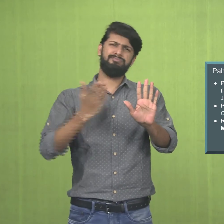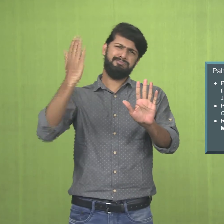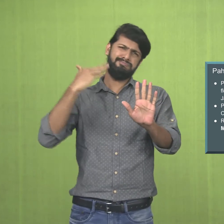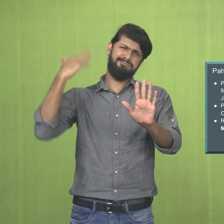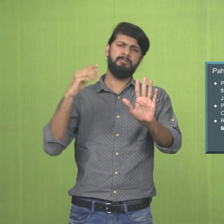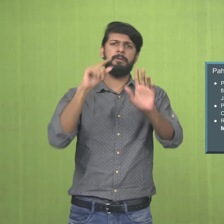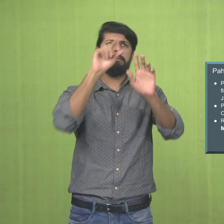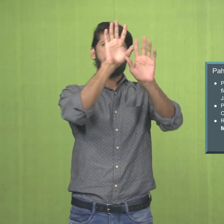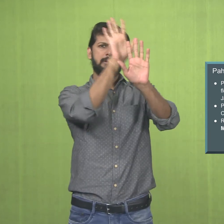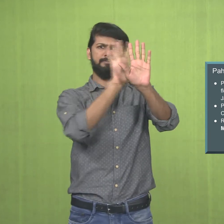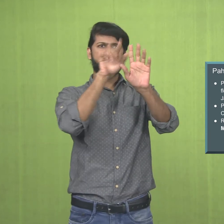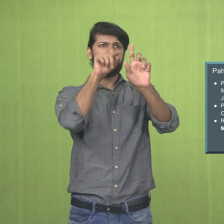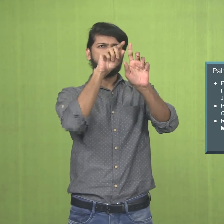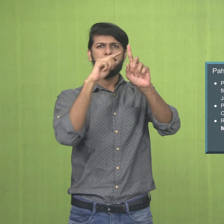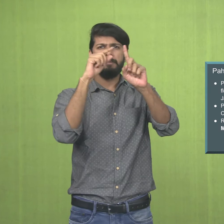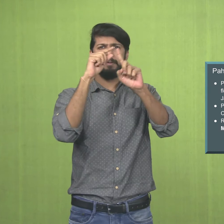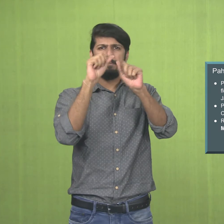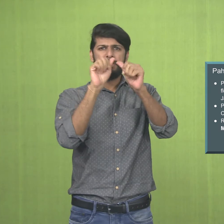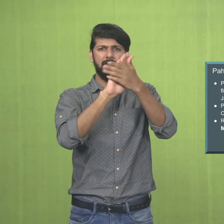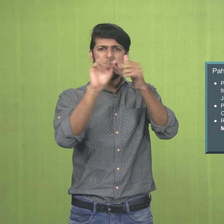is miniature painting,